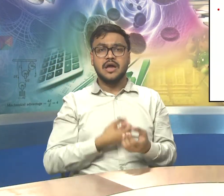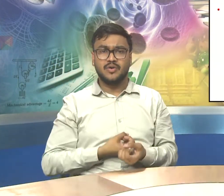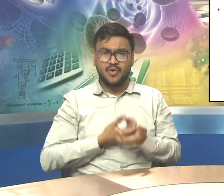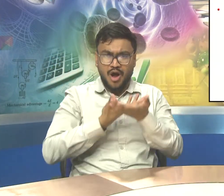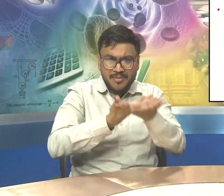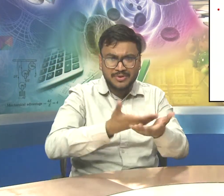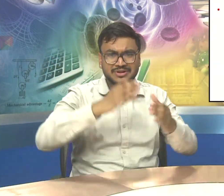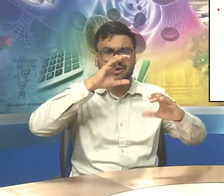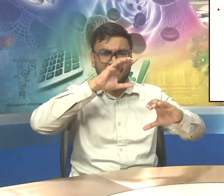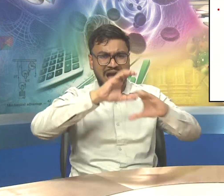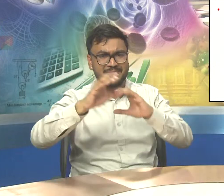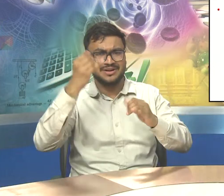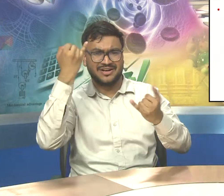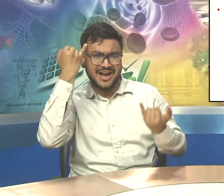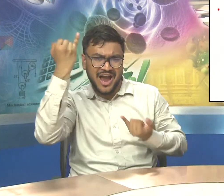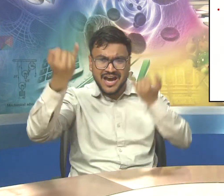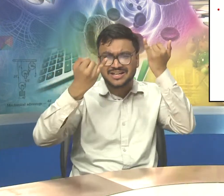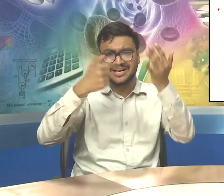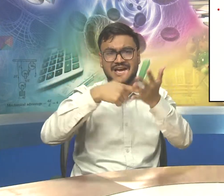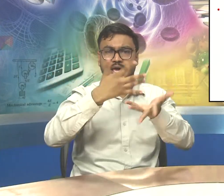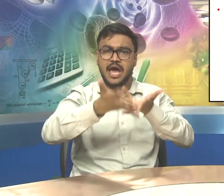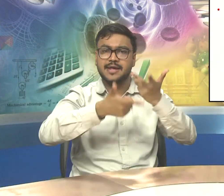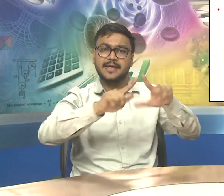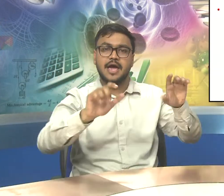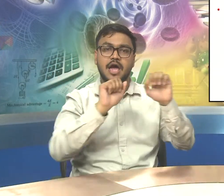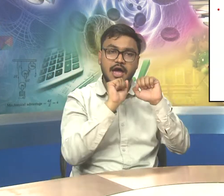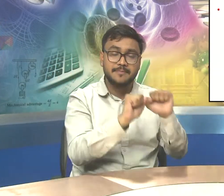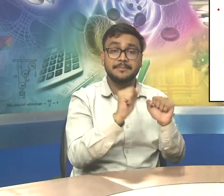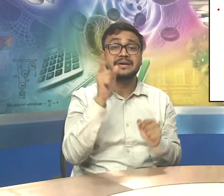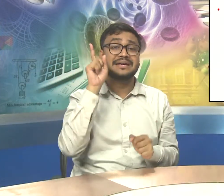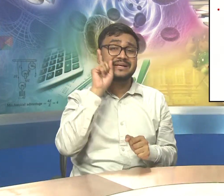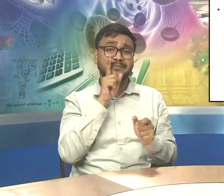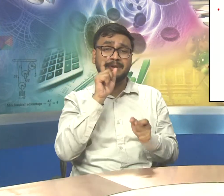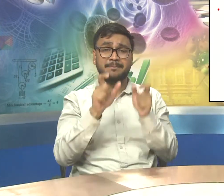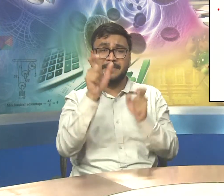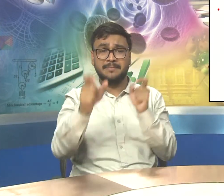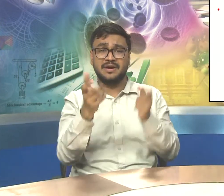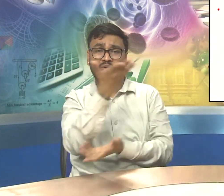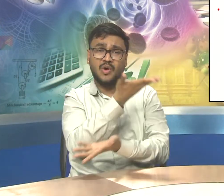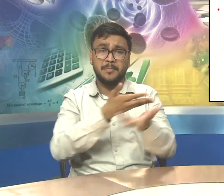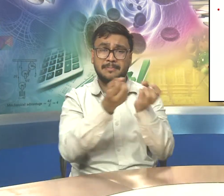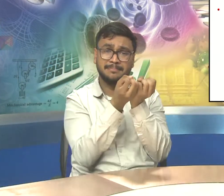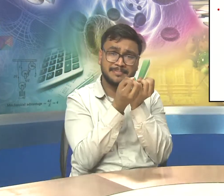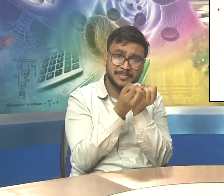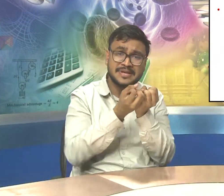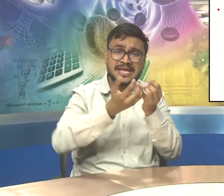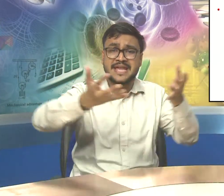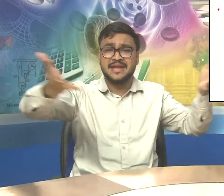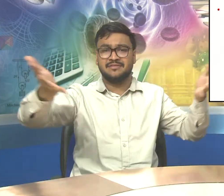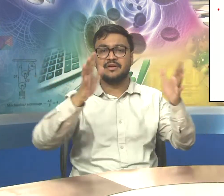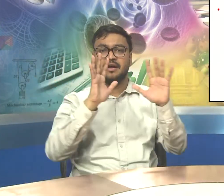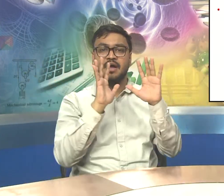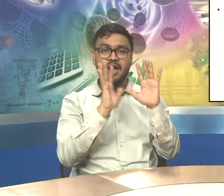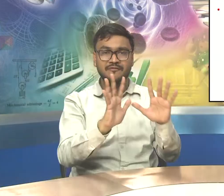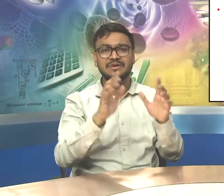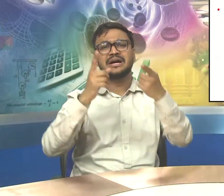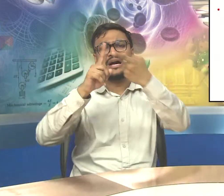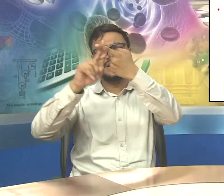to any other. Many people including deaf people believes that Western